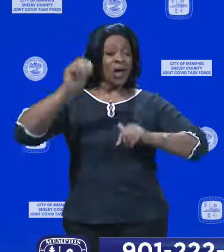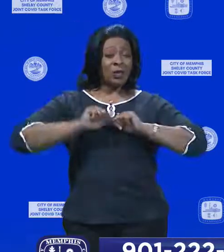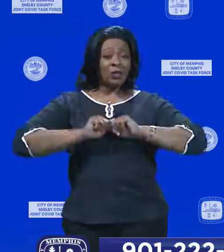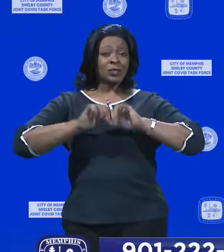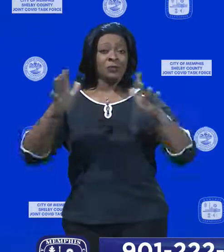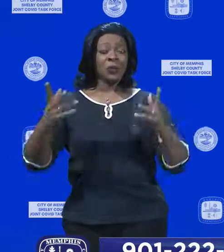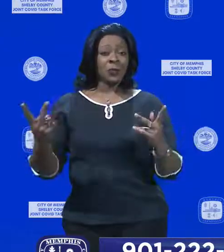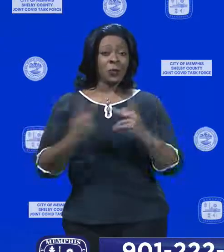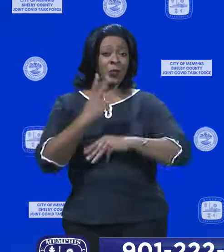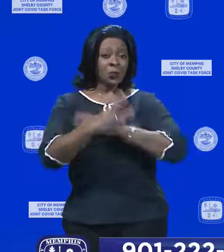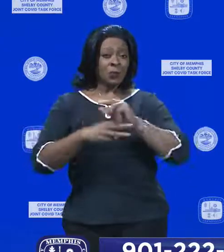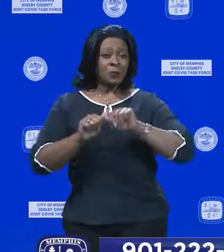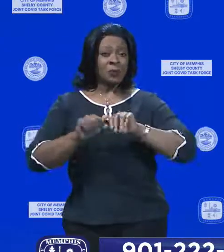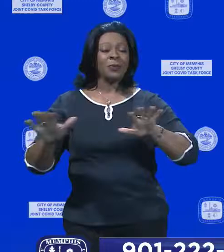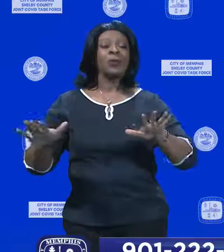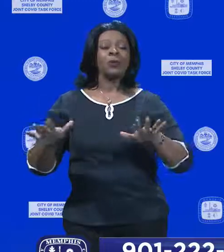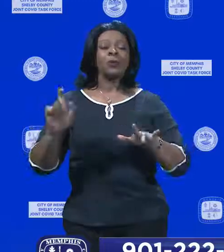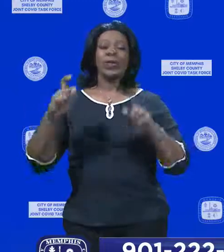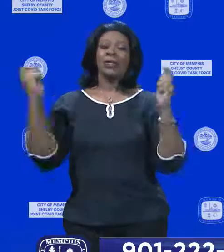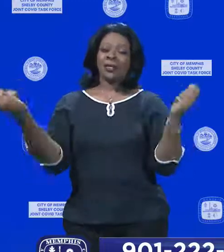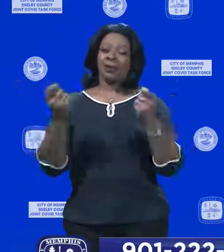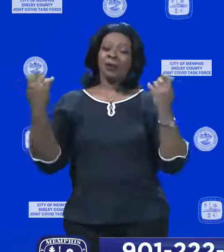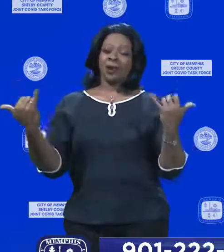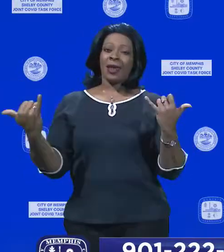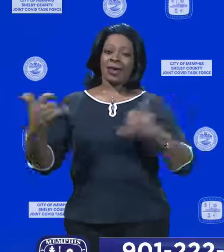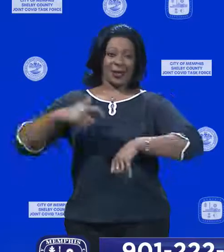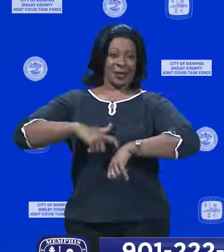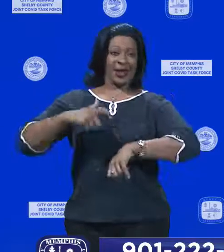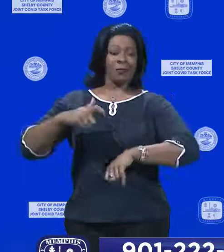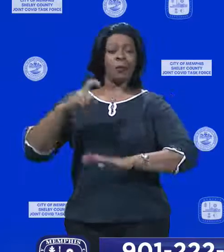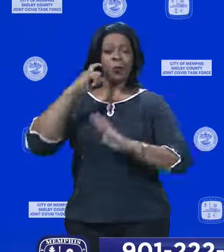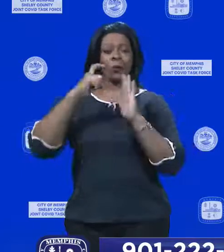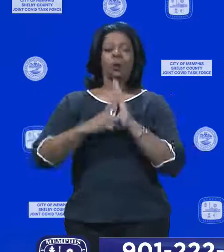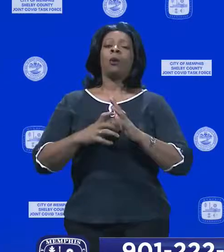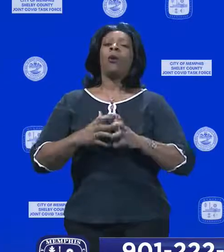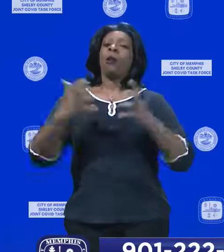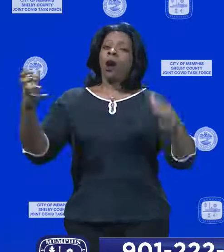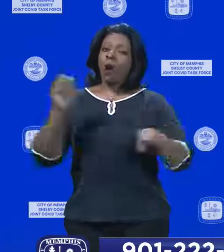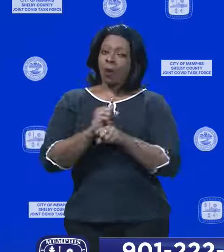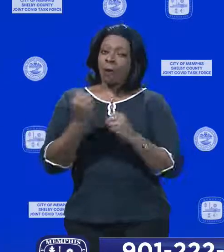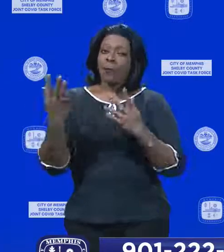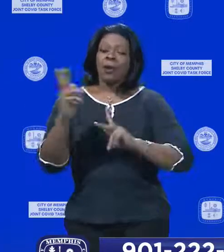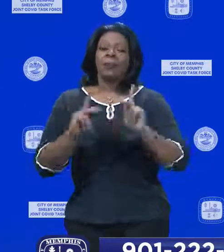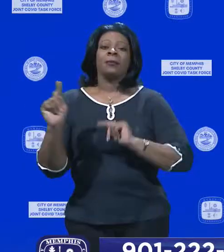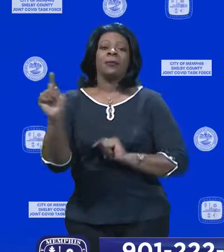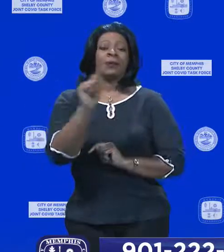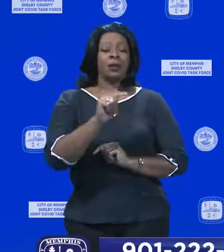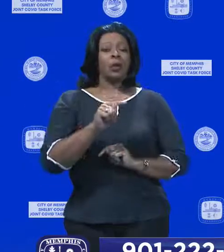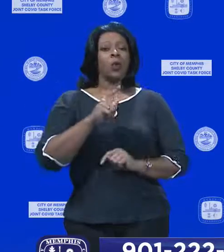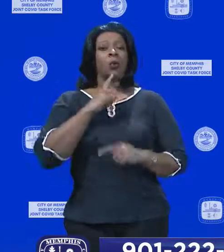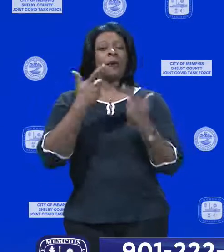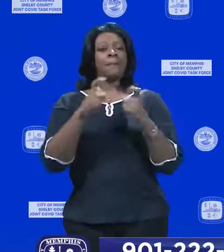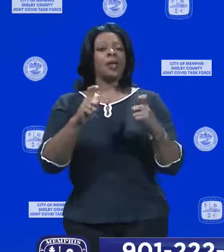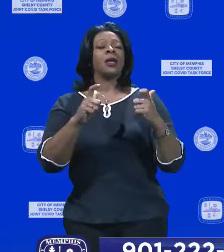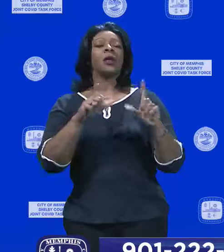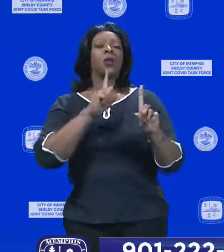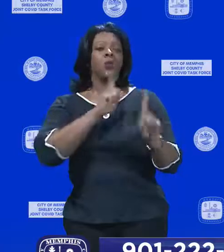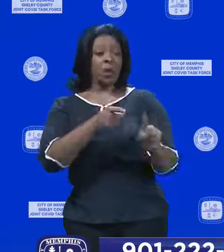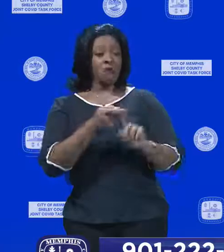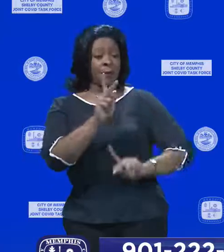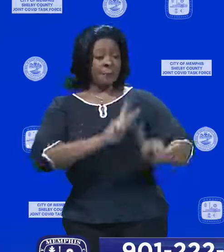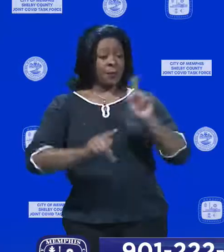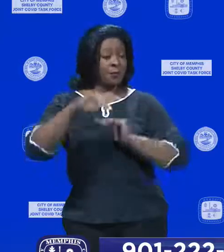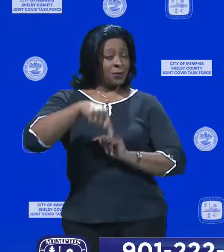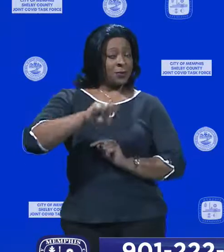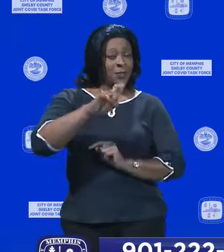to celebrate this moment and recognize that it's been a lot of work from a lot of people, but it's also been a tremendous response by the citizens of